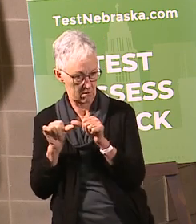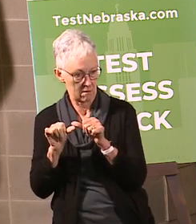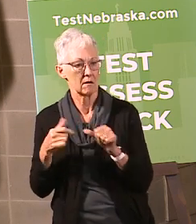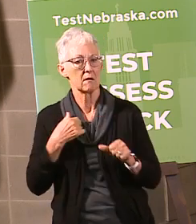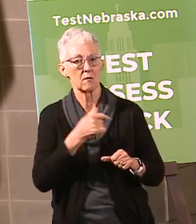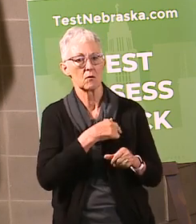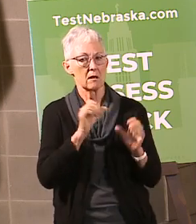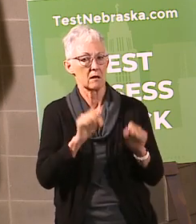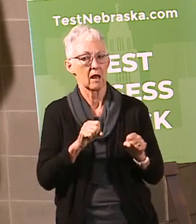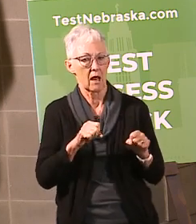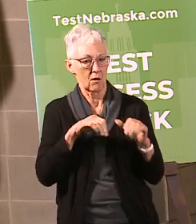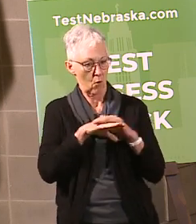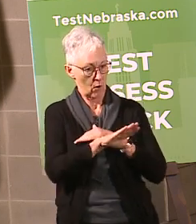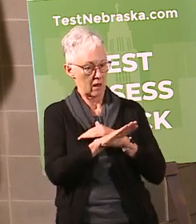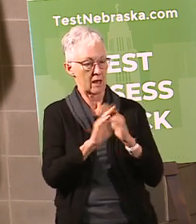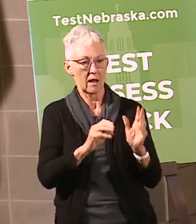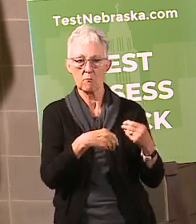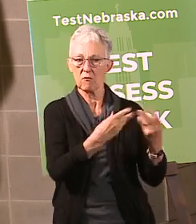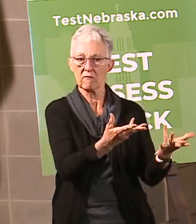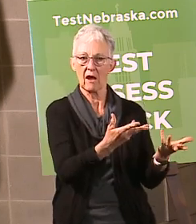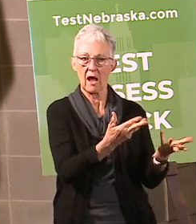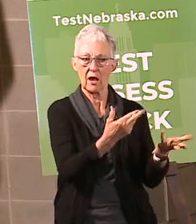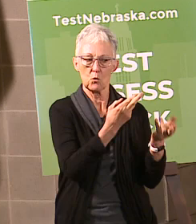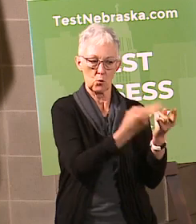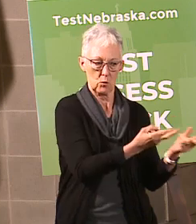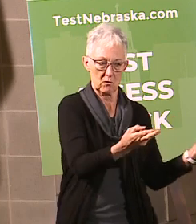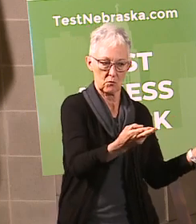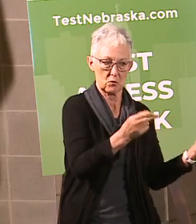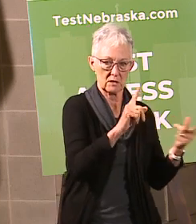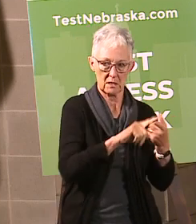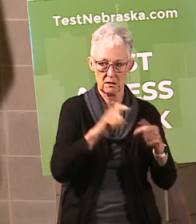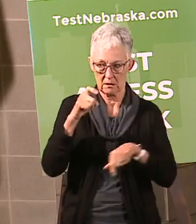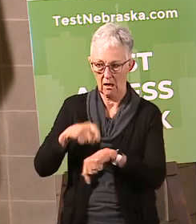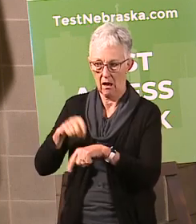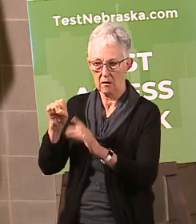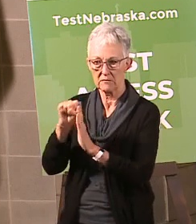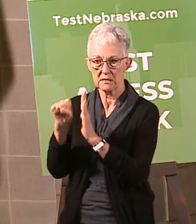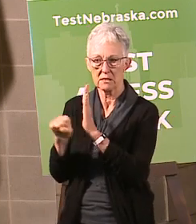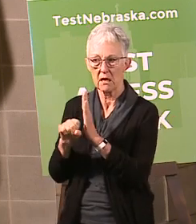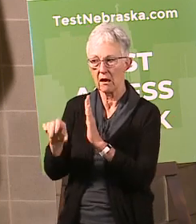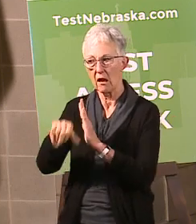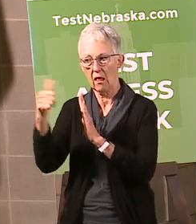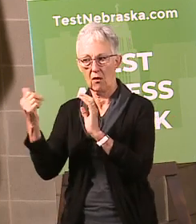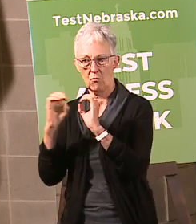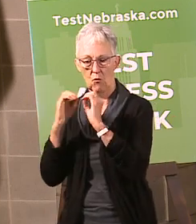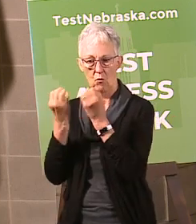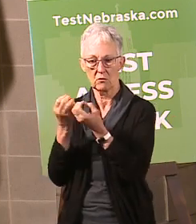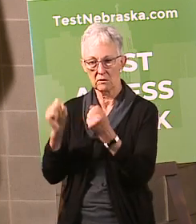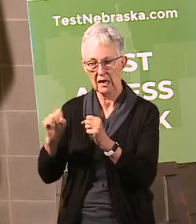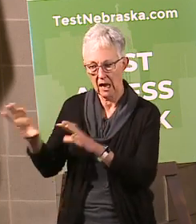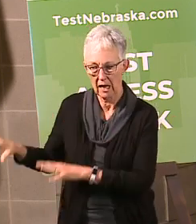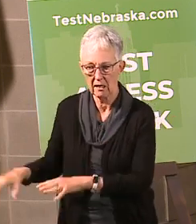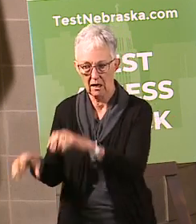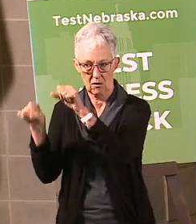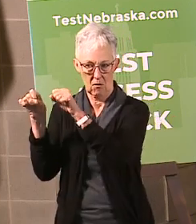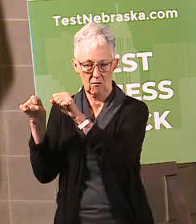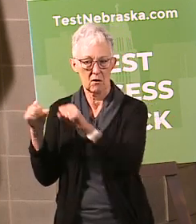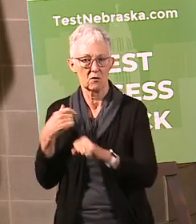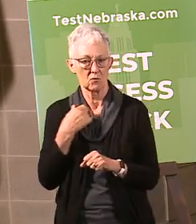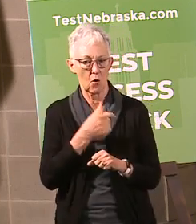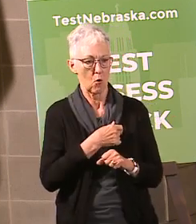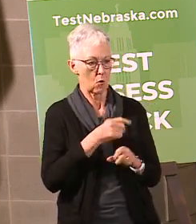provide resources until the state and other nonprofits can step in. So we've kind of found ourselves to be the crisis responders in a lot